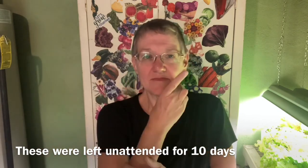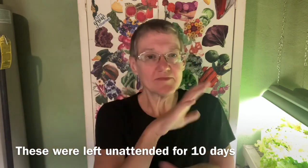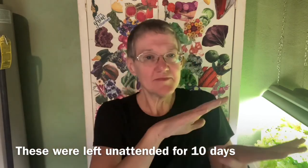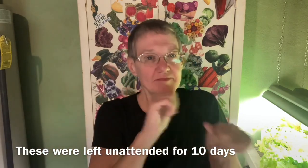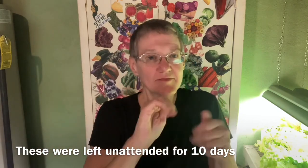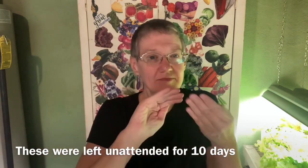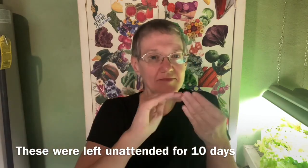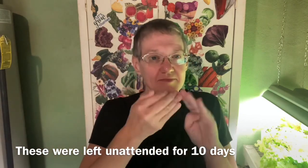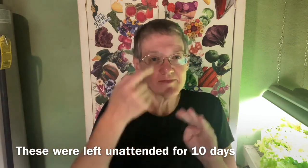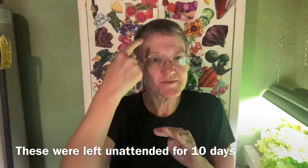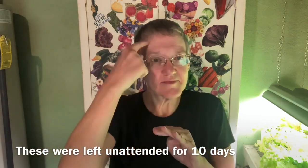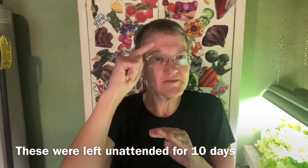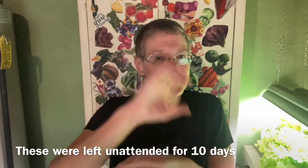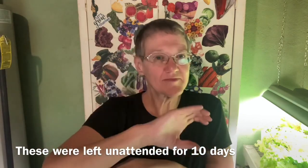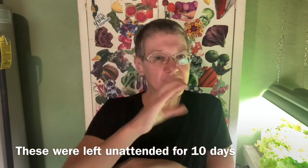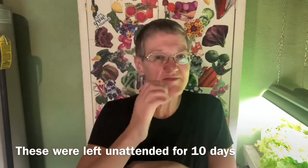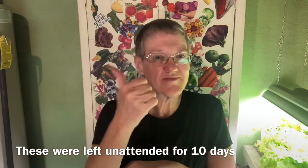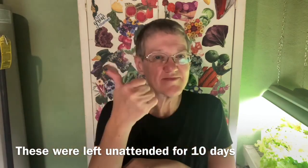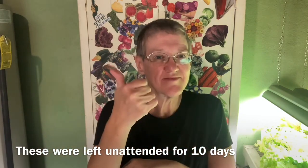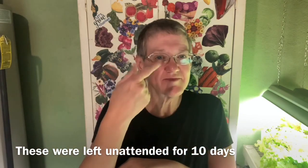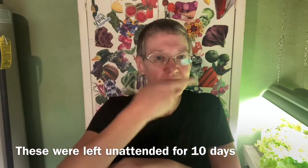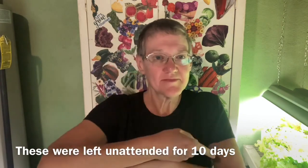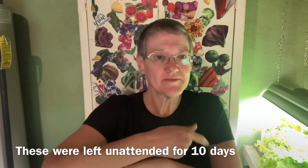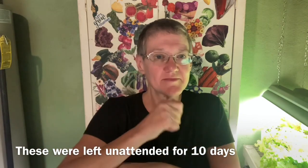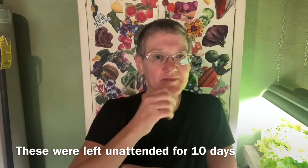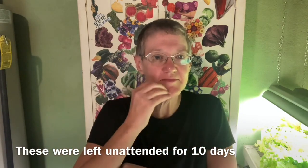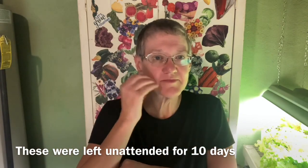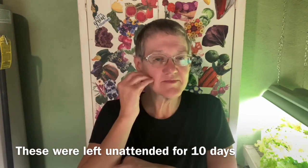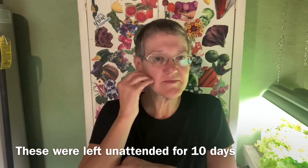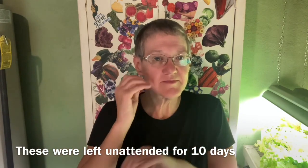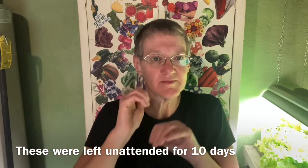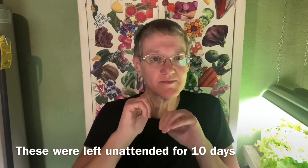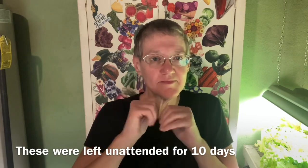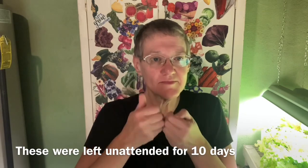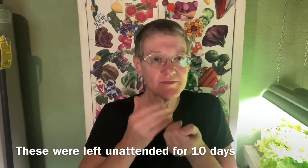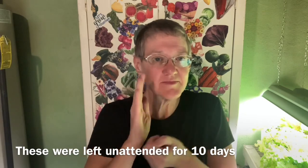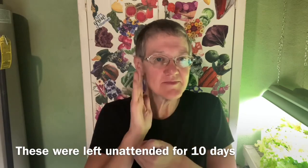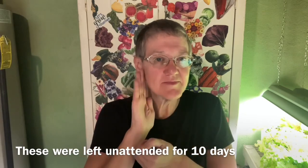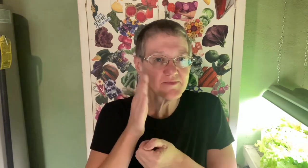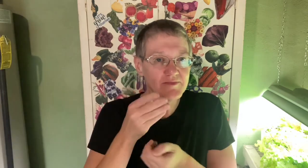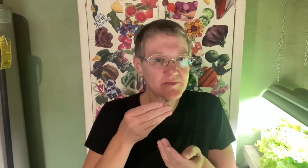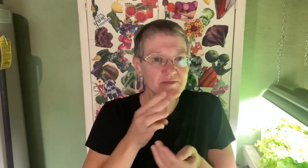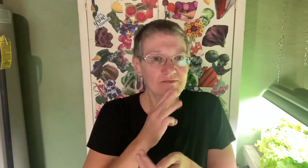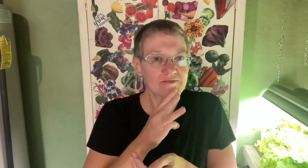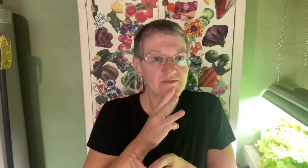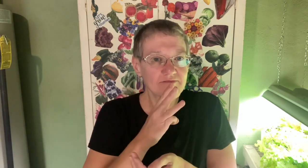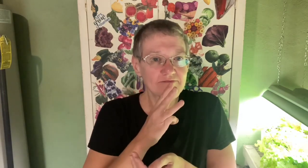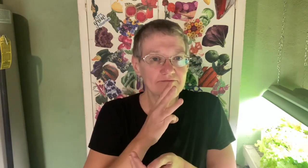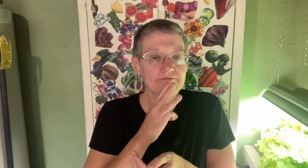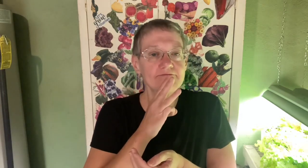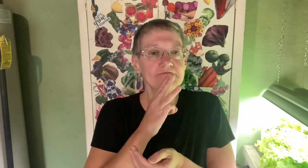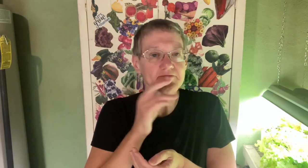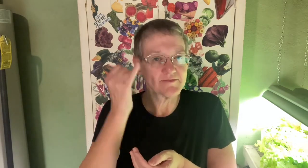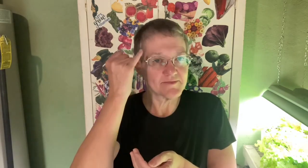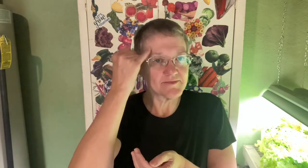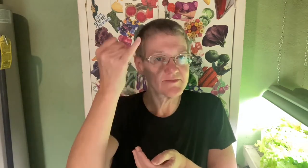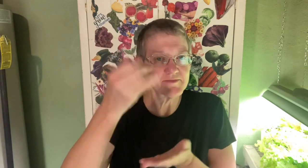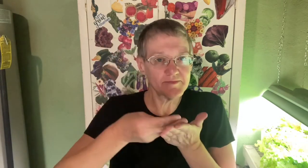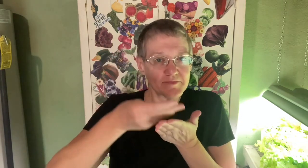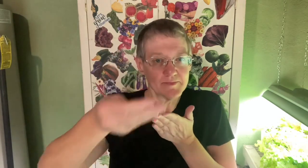we were going to go out of town for Christmas for 10 days. So we weren't going to be home to water. So they got